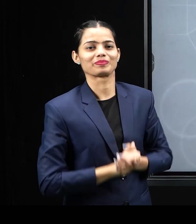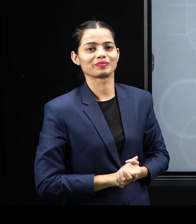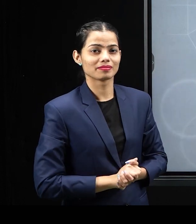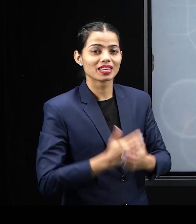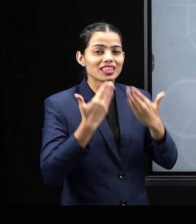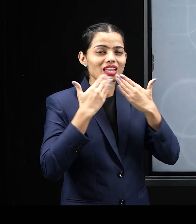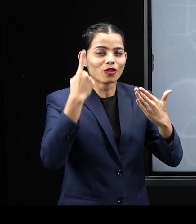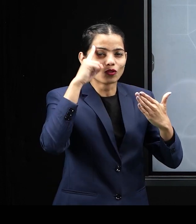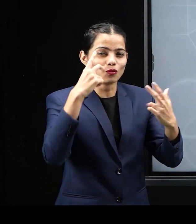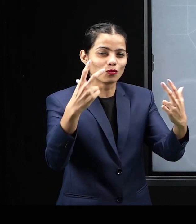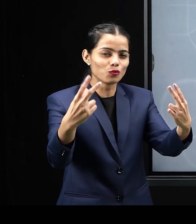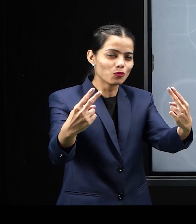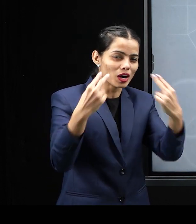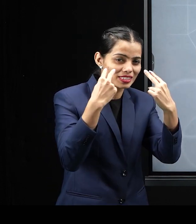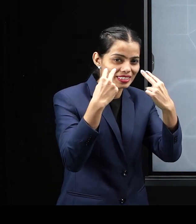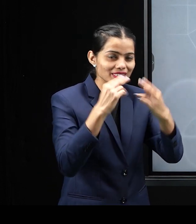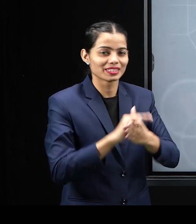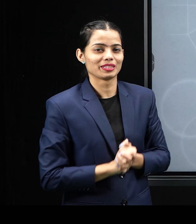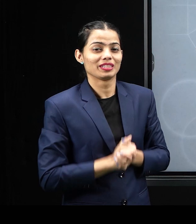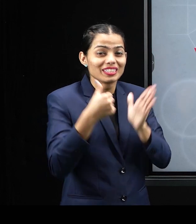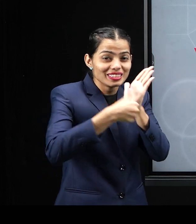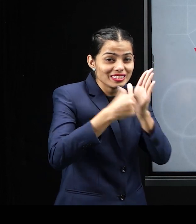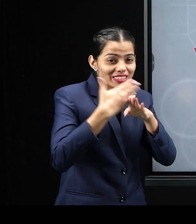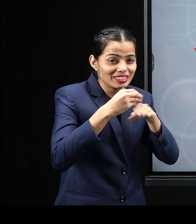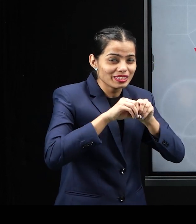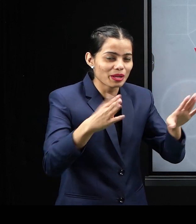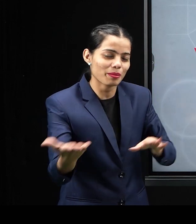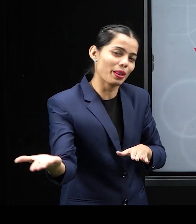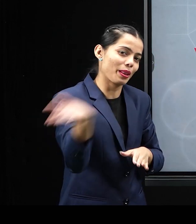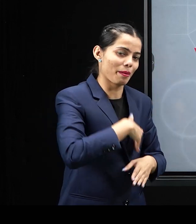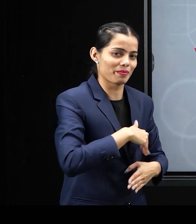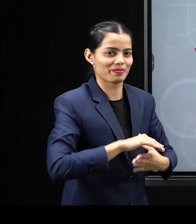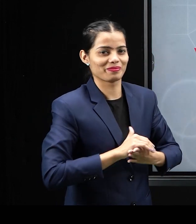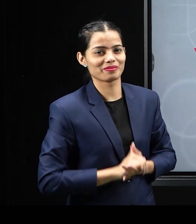Thanks for watching. Like, share and subscribe.